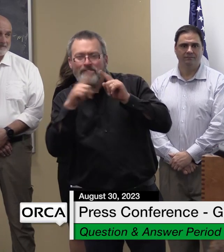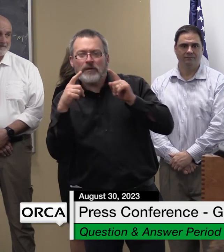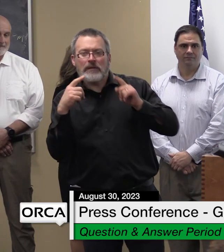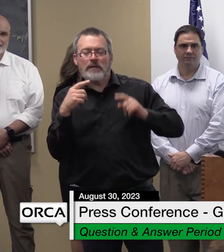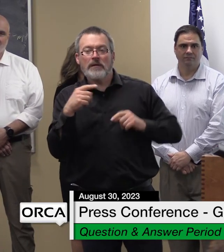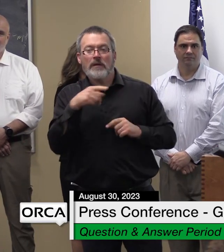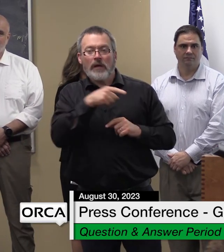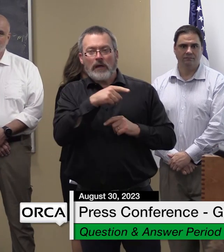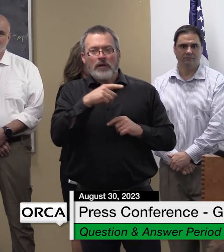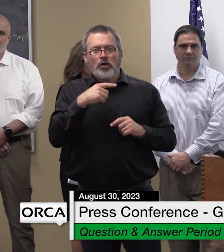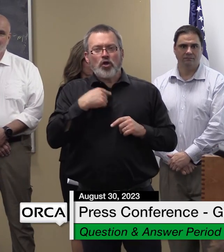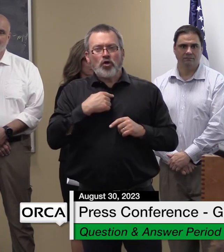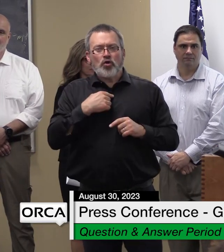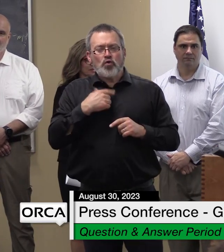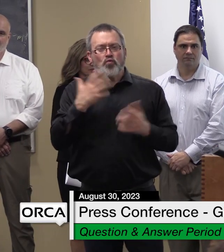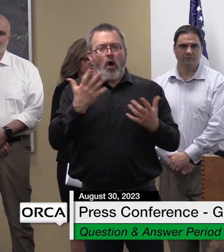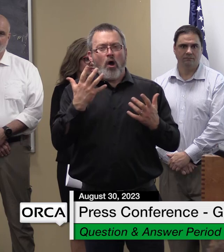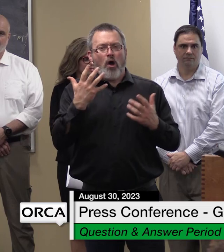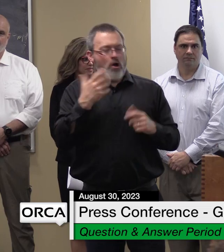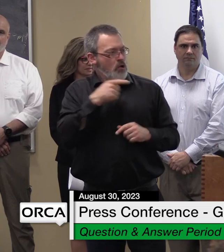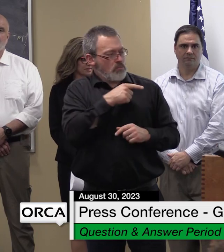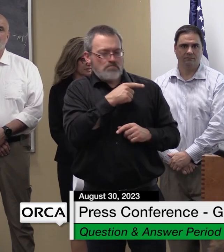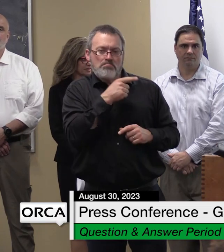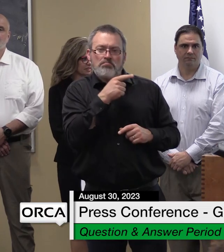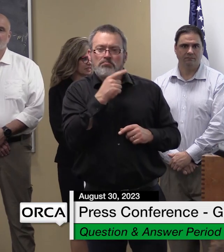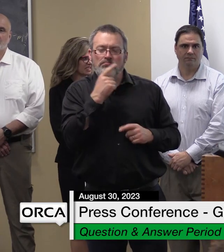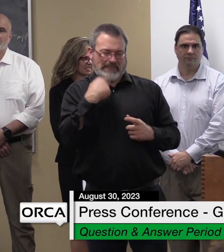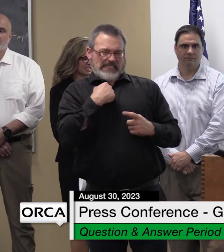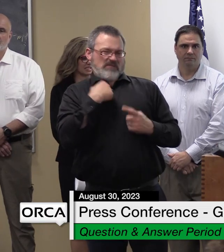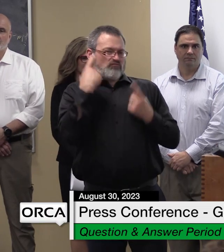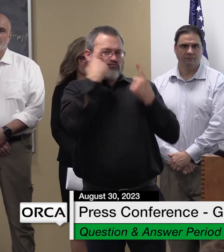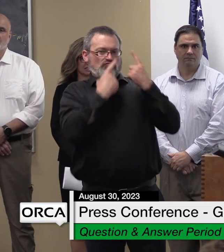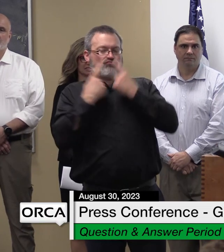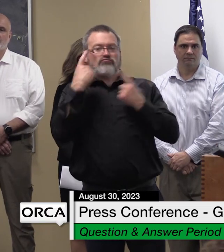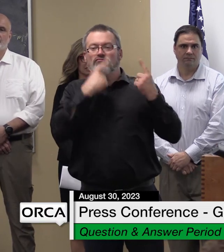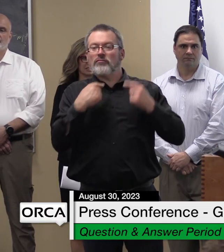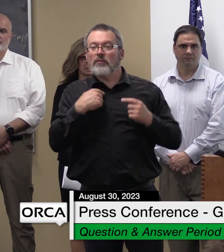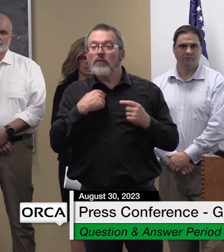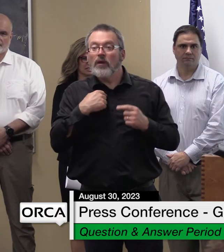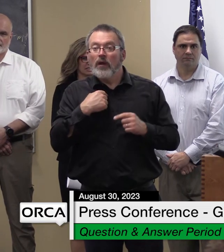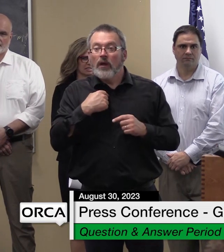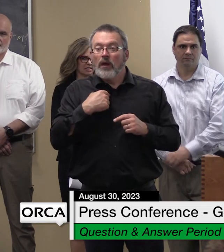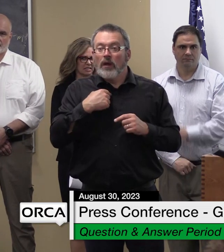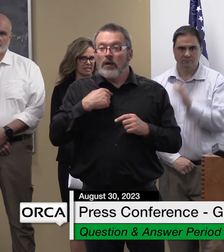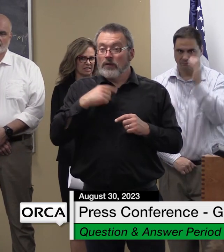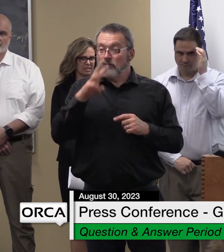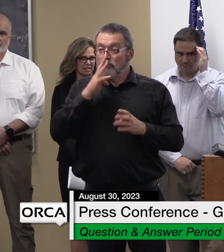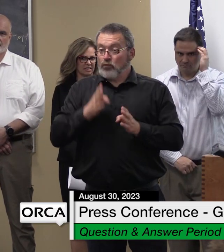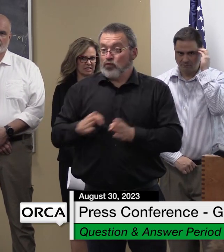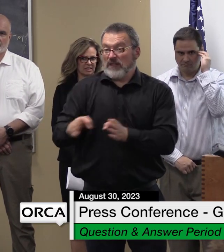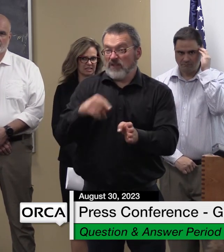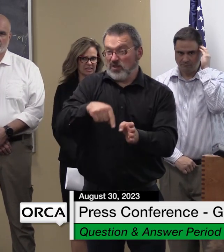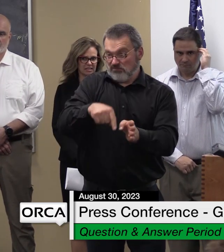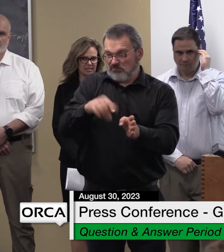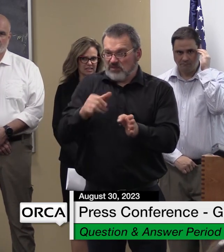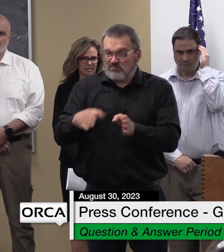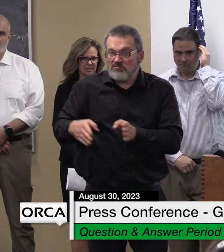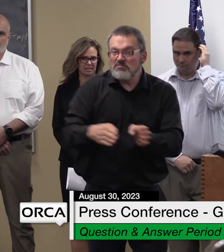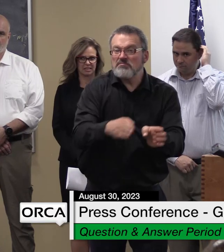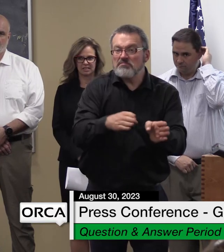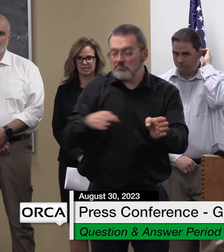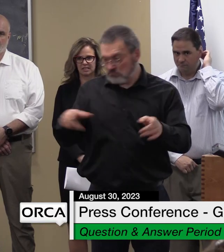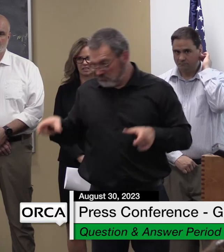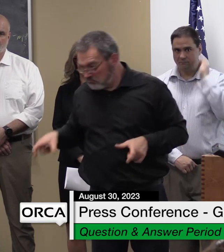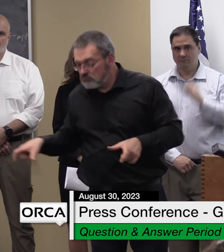But I'm wondering to what extent the cleanup along river corridors is going to be